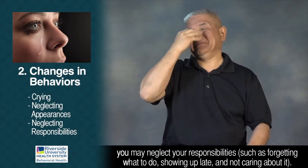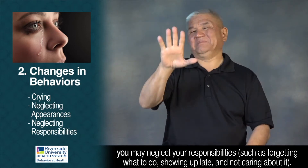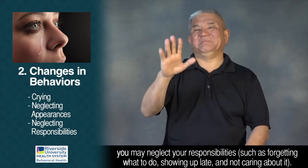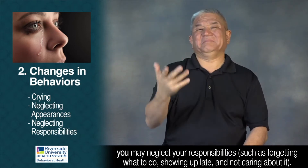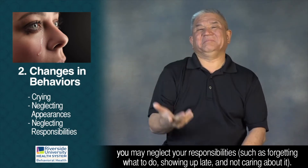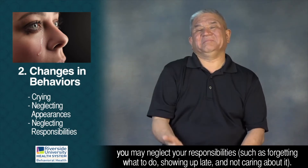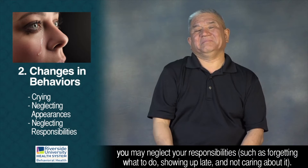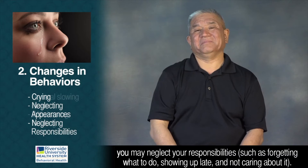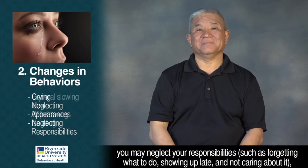about it.